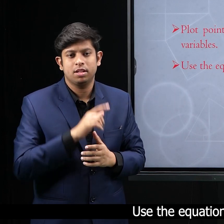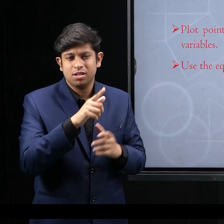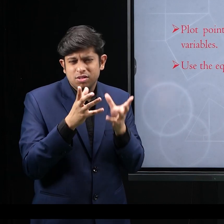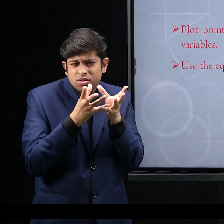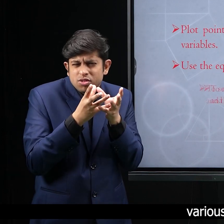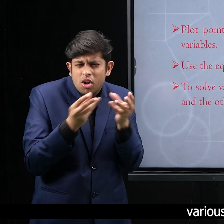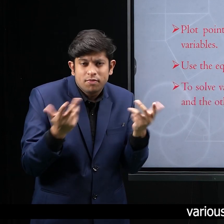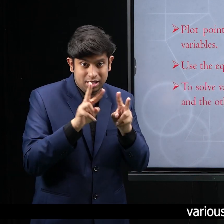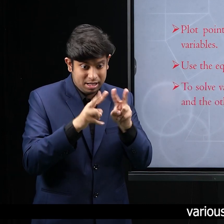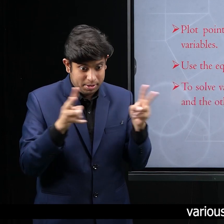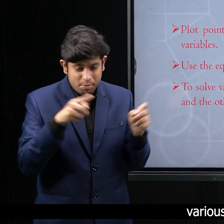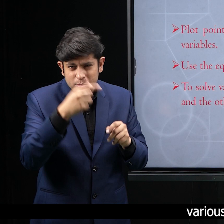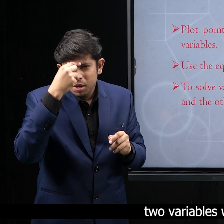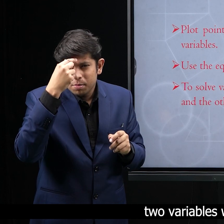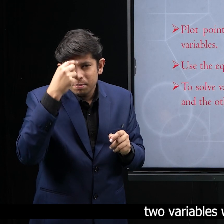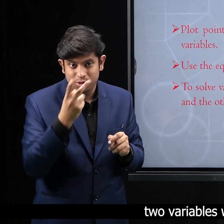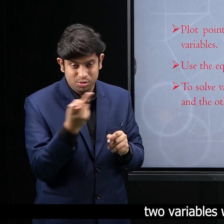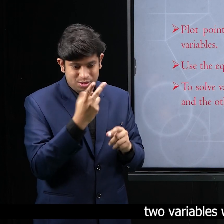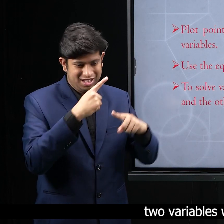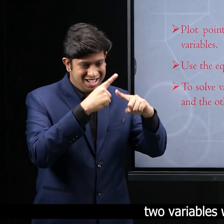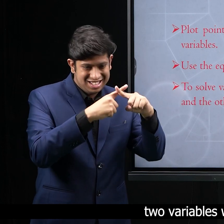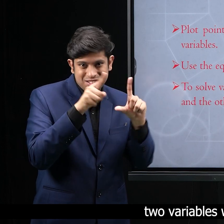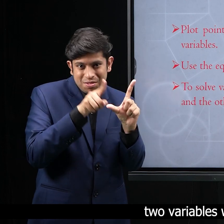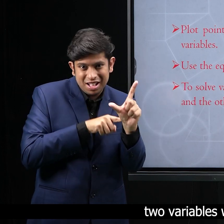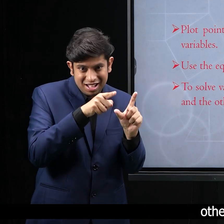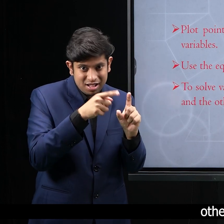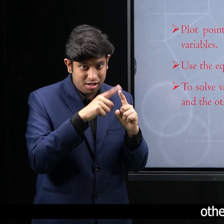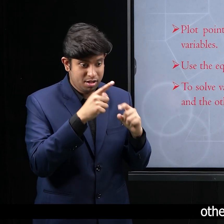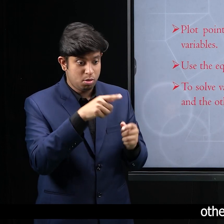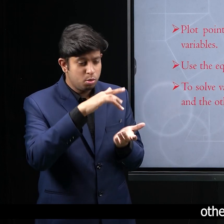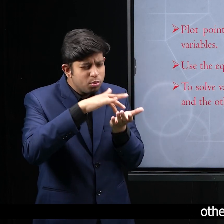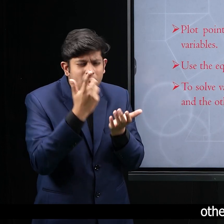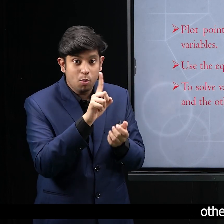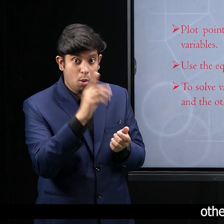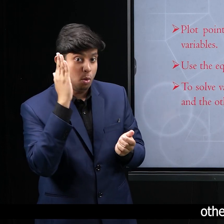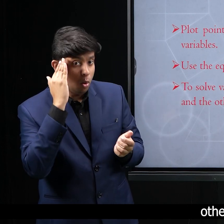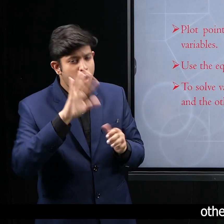to solve various problems using two variables where one is known and other is unknown.